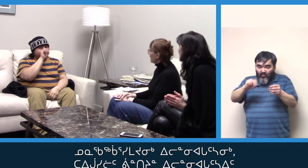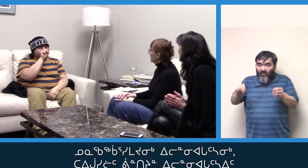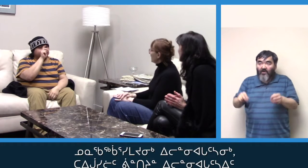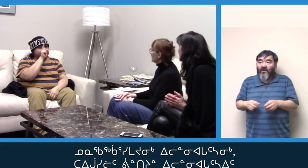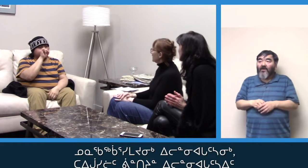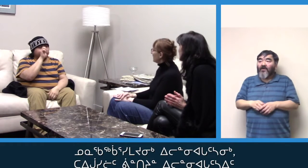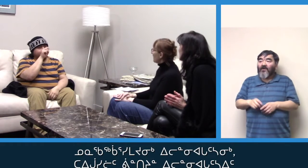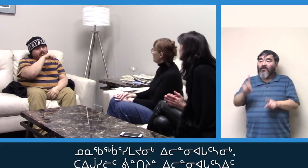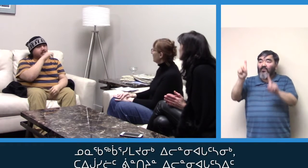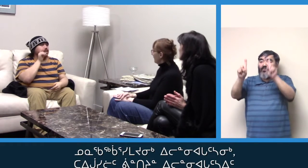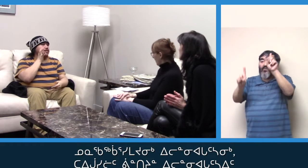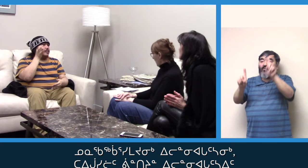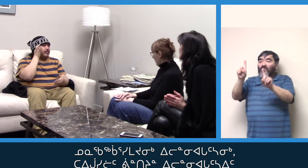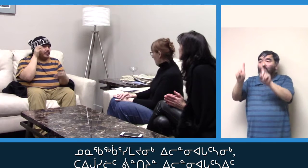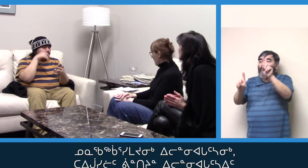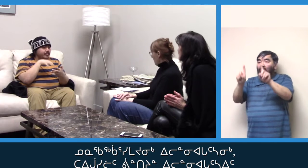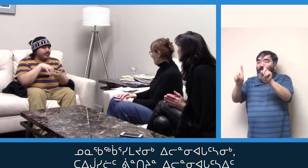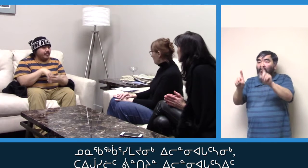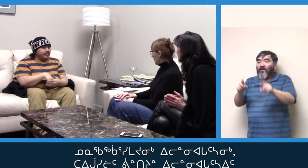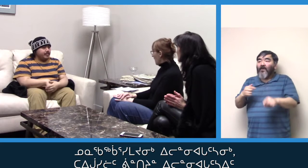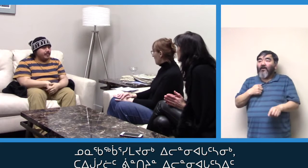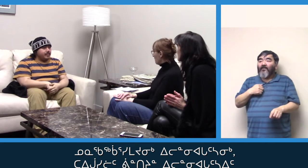Native Studies. It's called